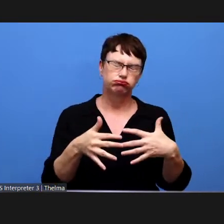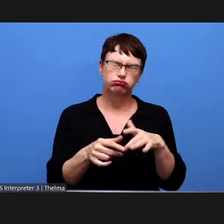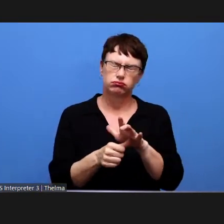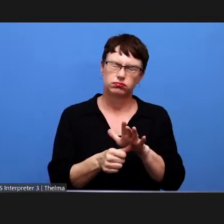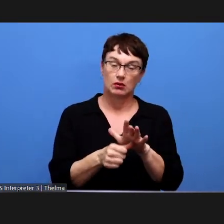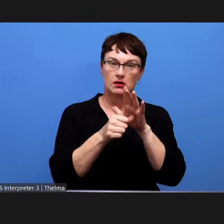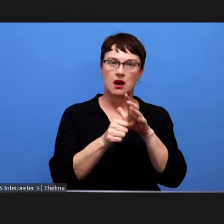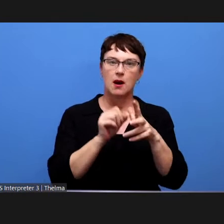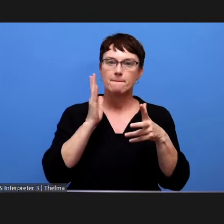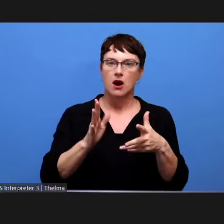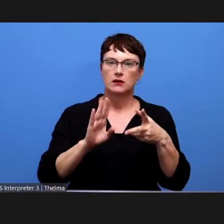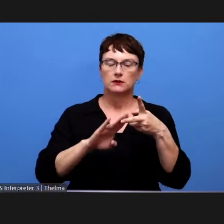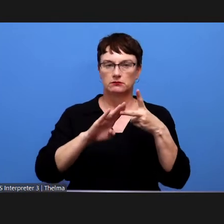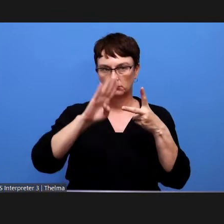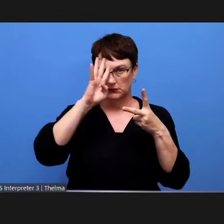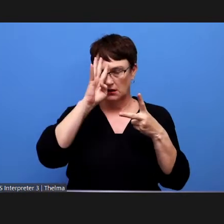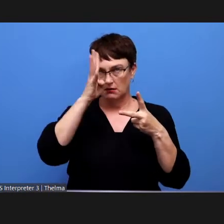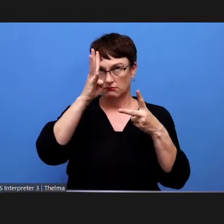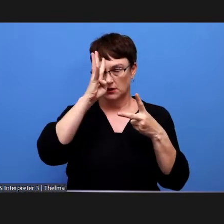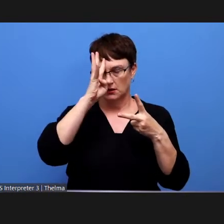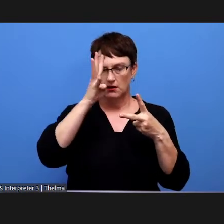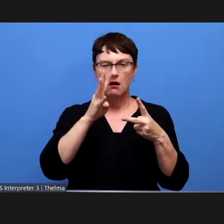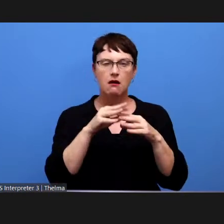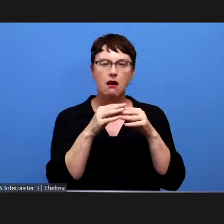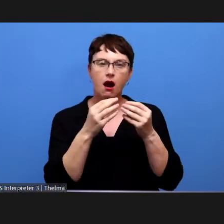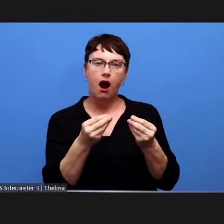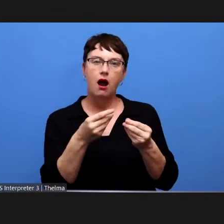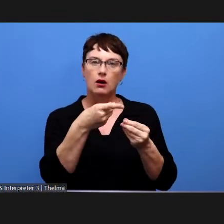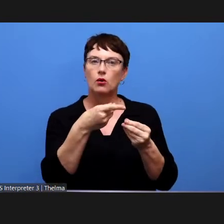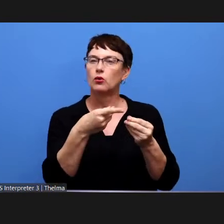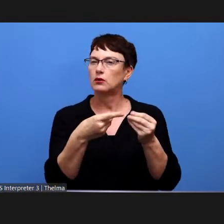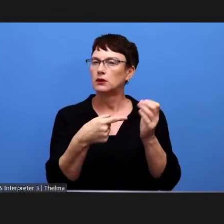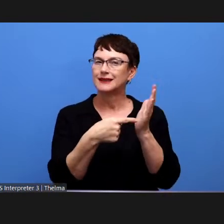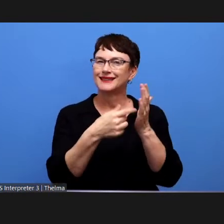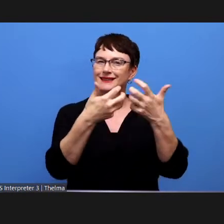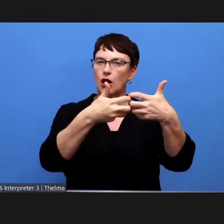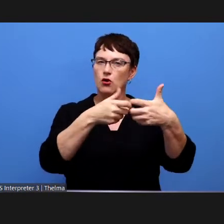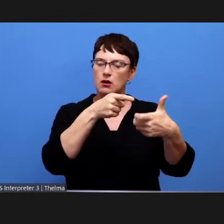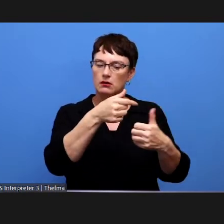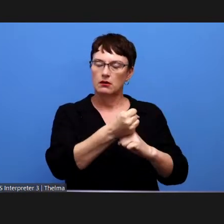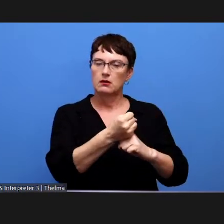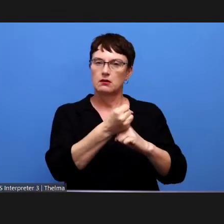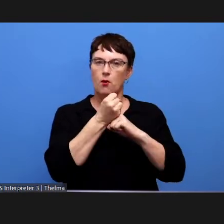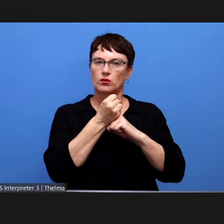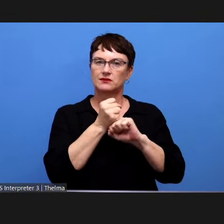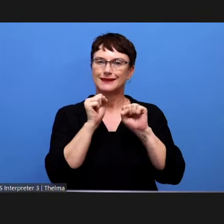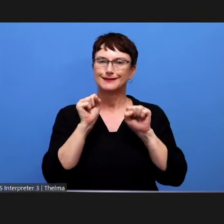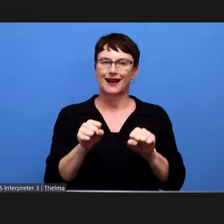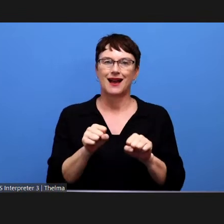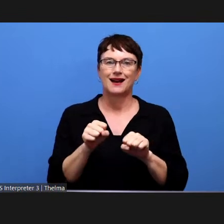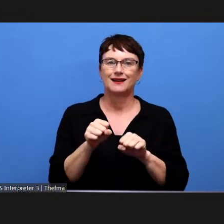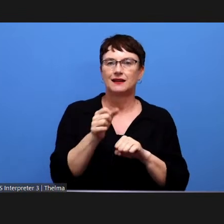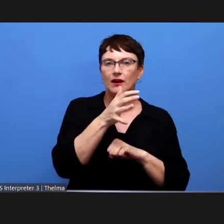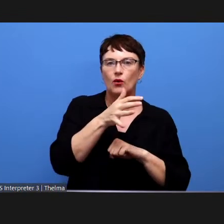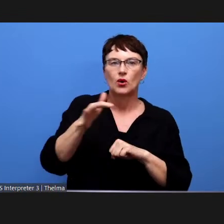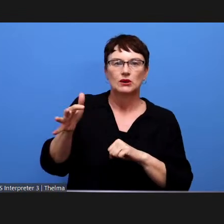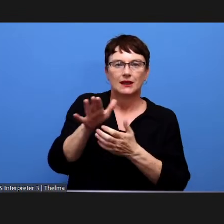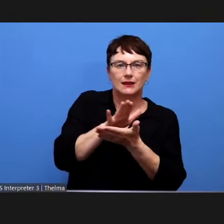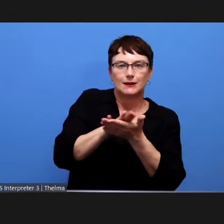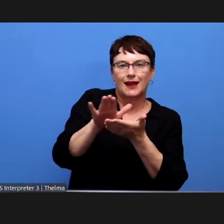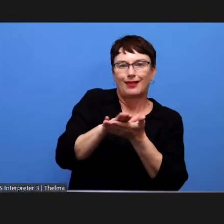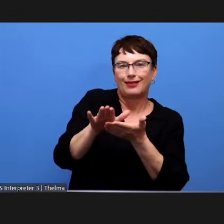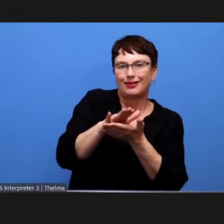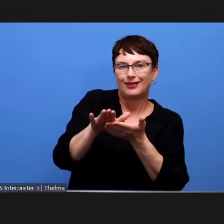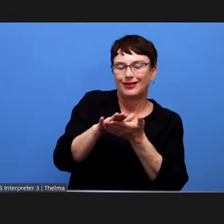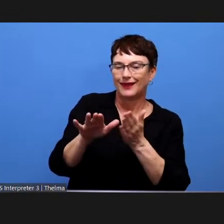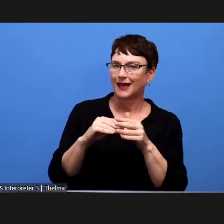treatment of water. We discussed about the importance of nature-based solutions, because they can give solutions that they